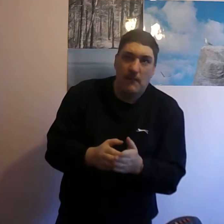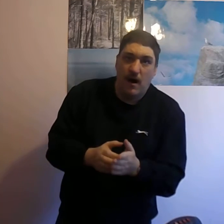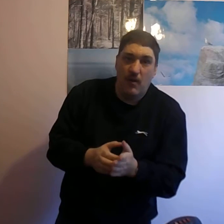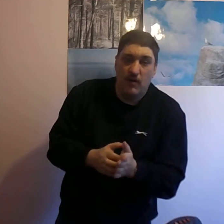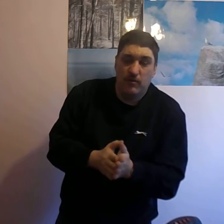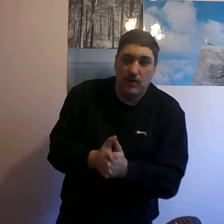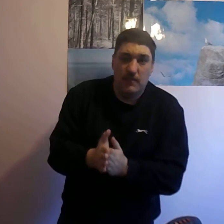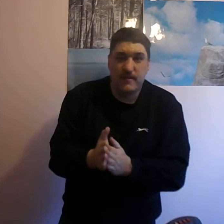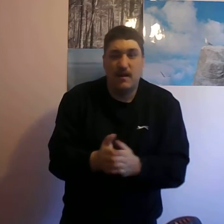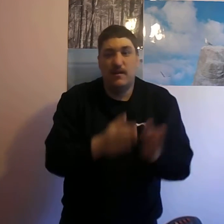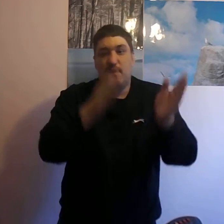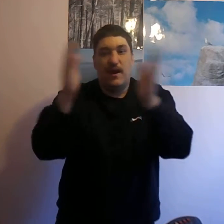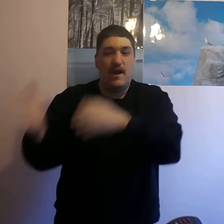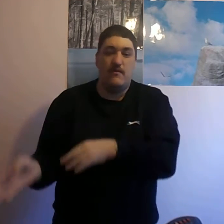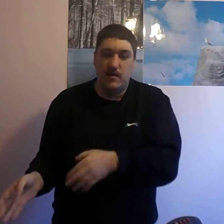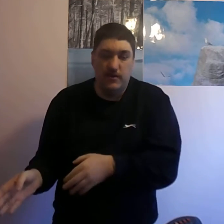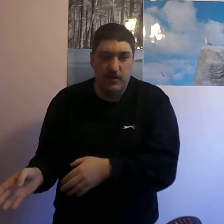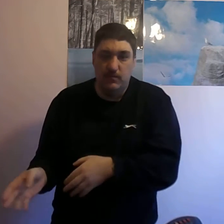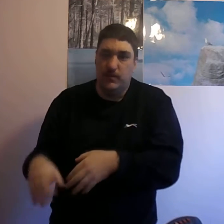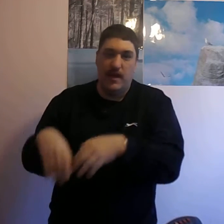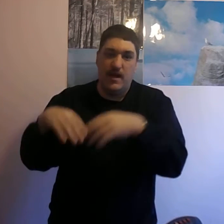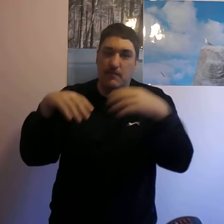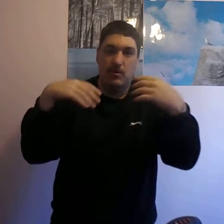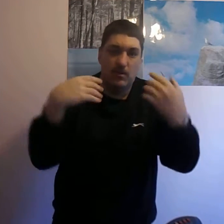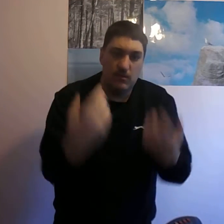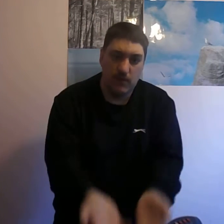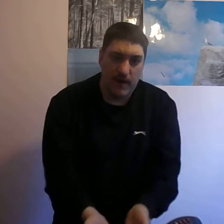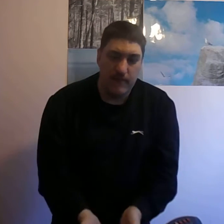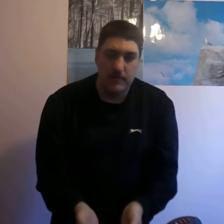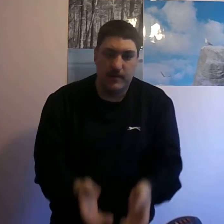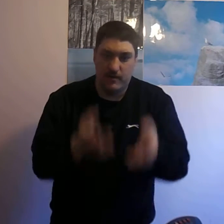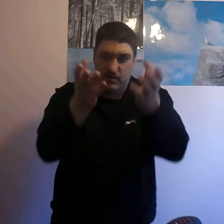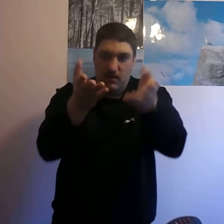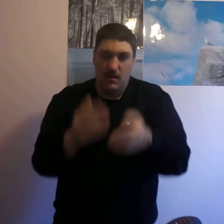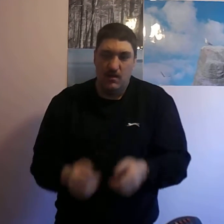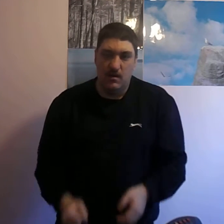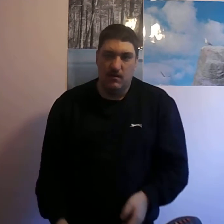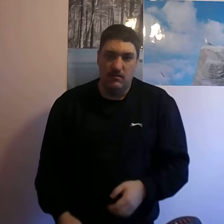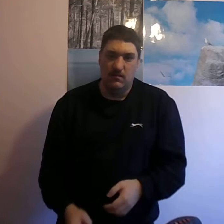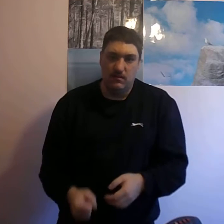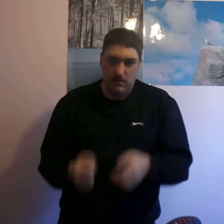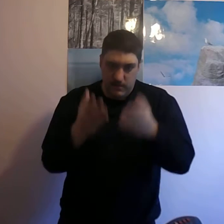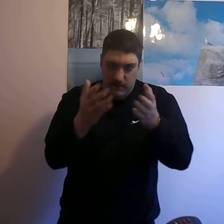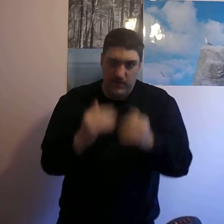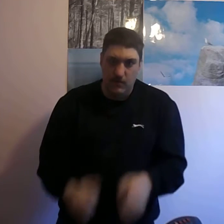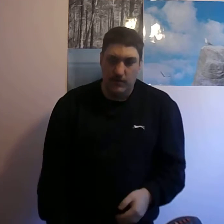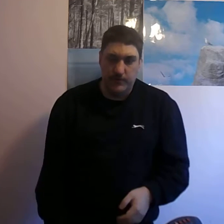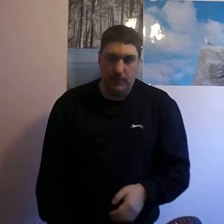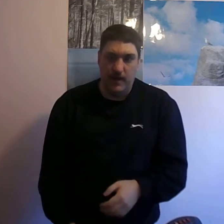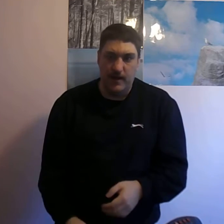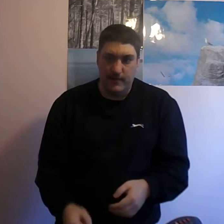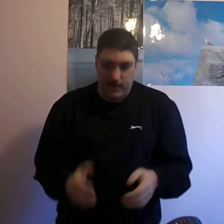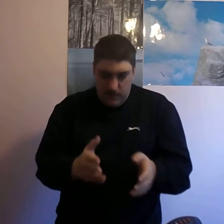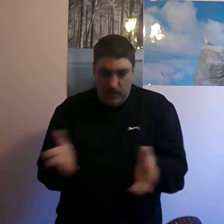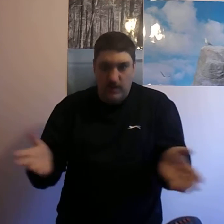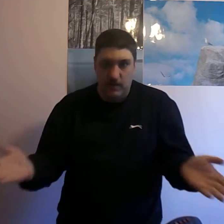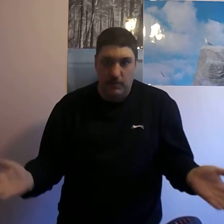I won't spoil it by telling you how you do the game or whatever, because you know, if you want to play it, then you can play